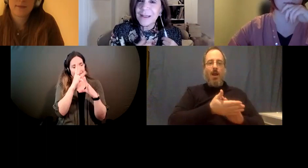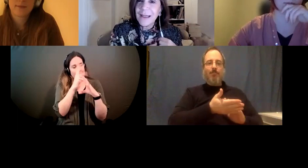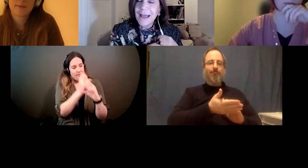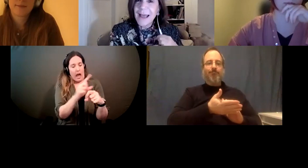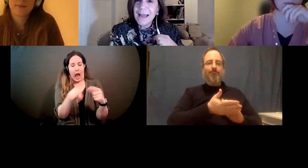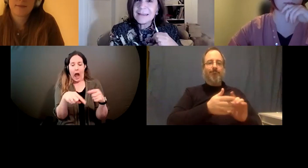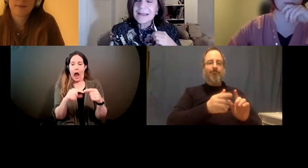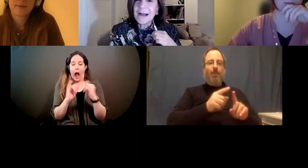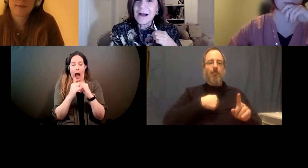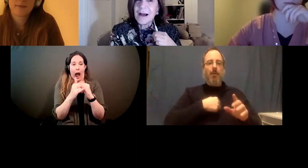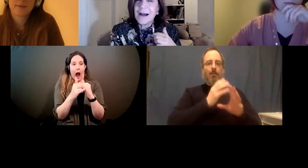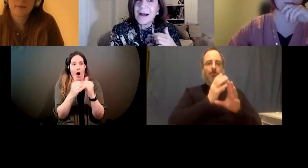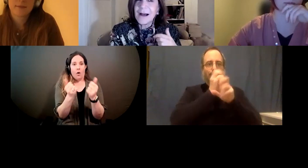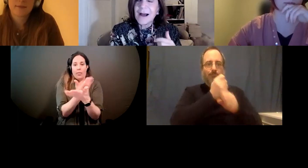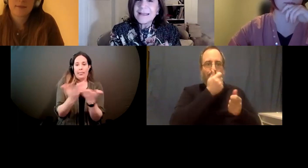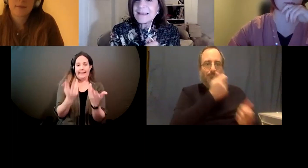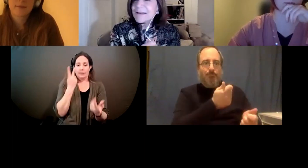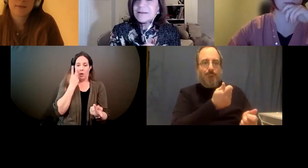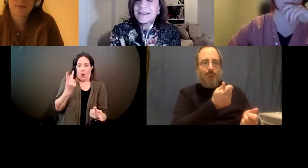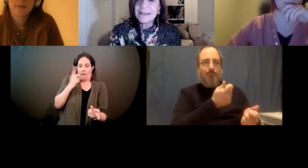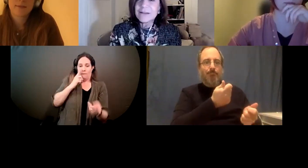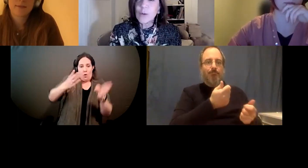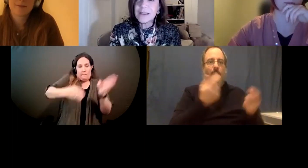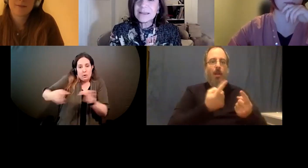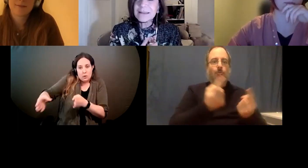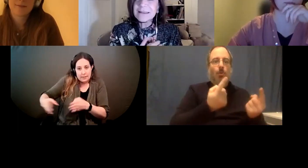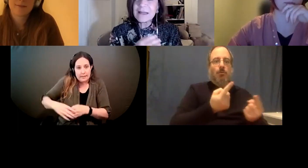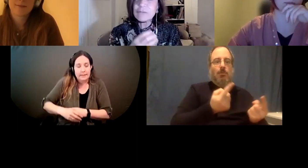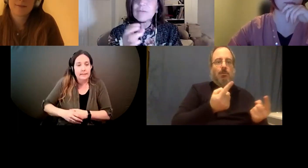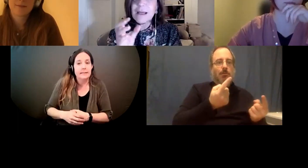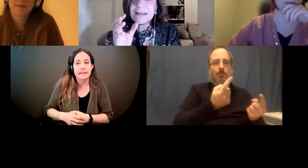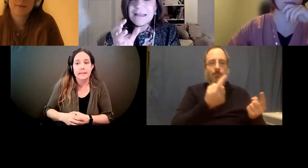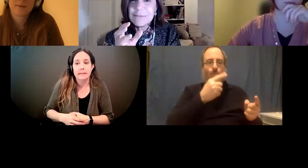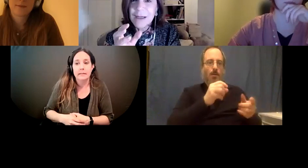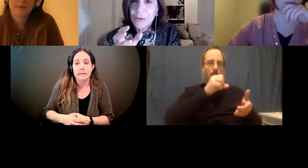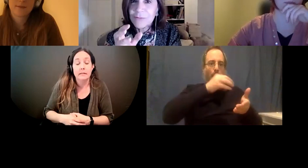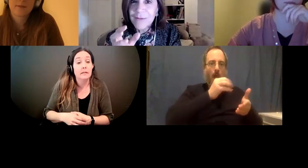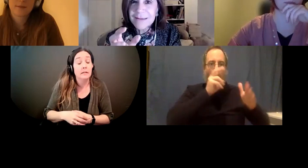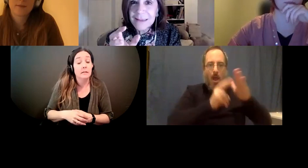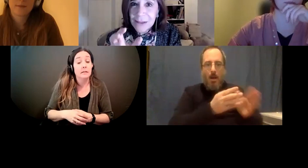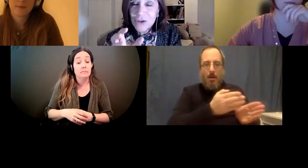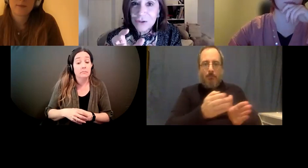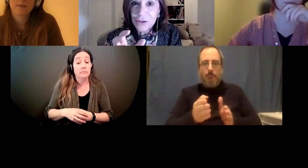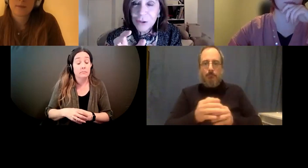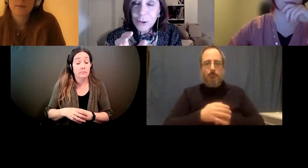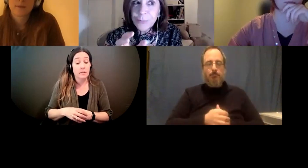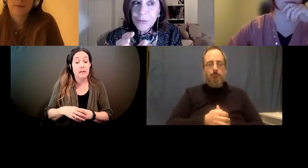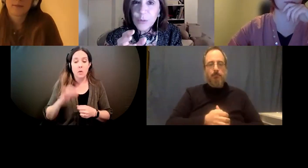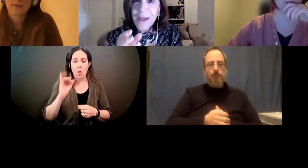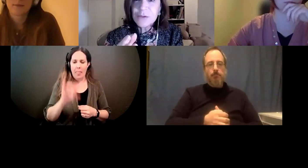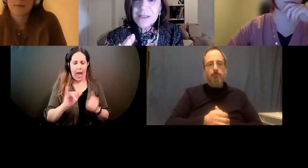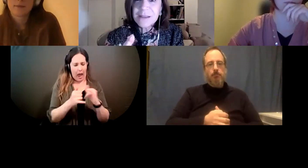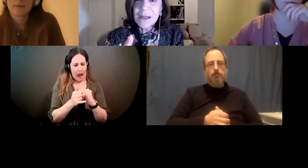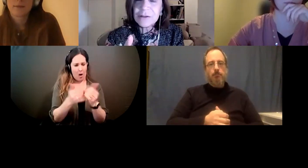people. And I see the link as quite direct in my own fascination